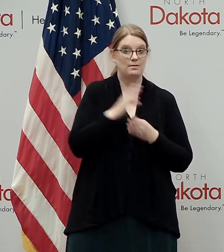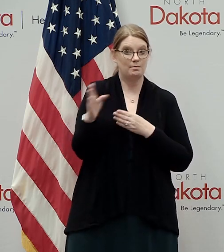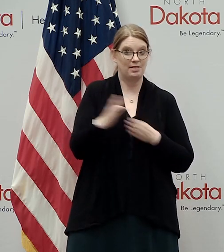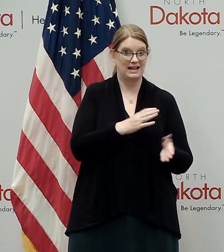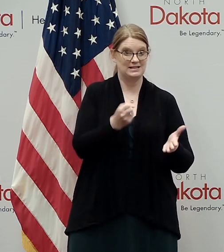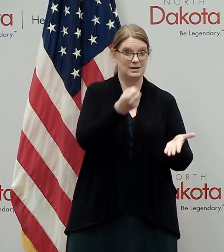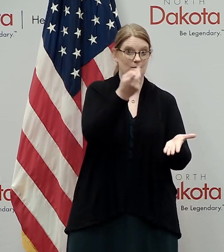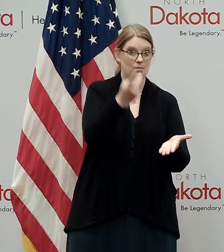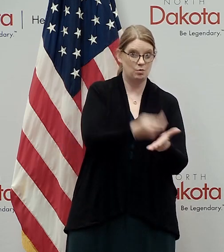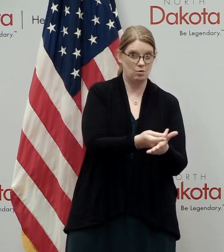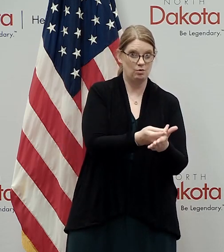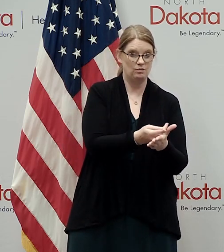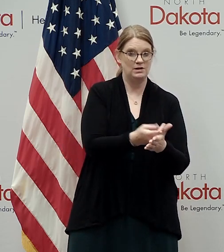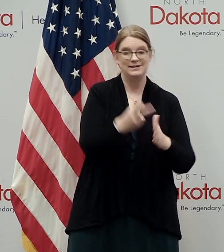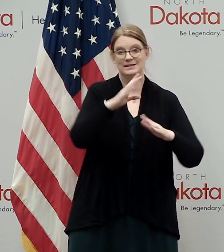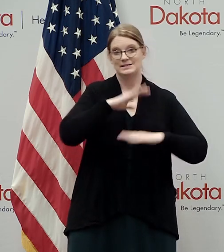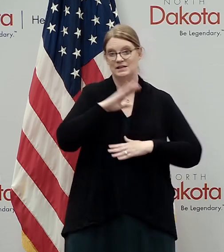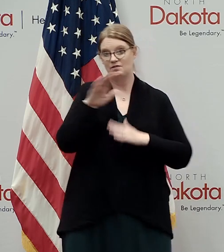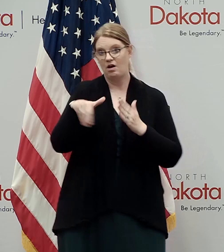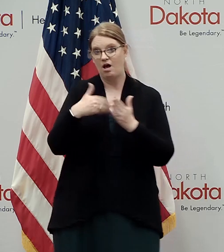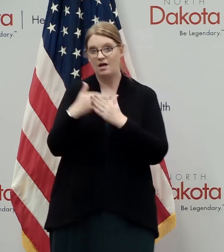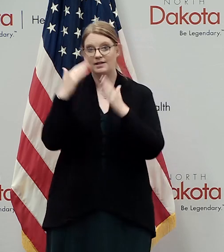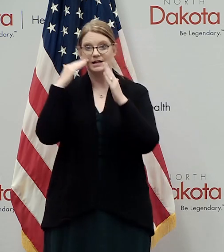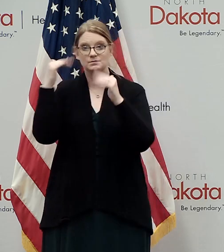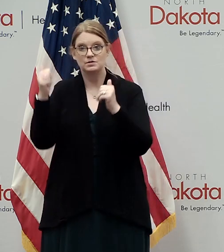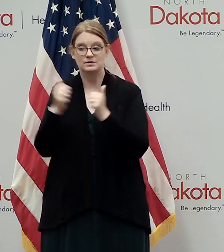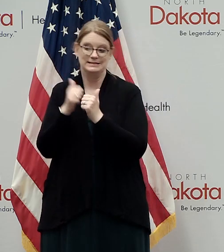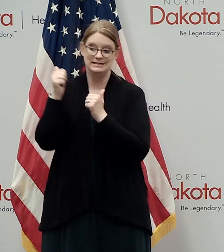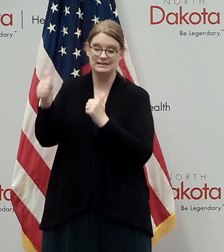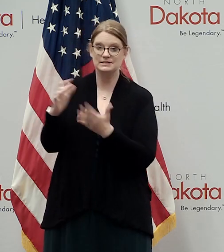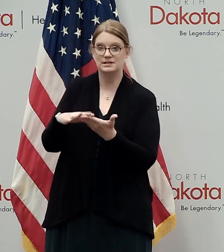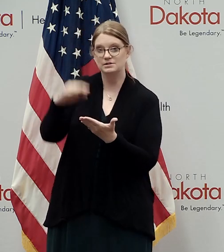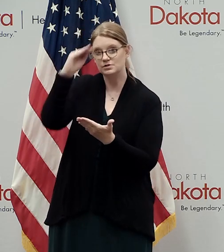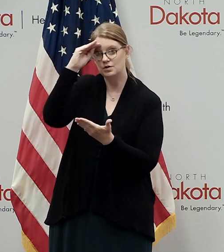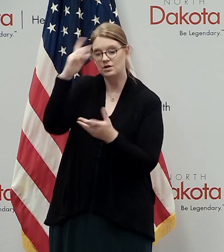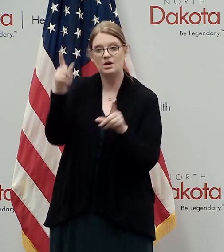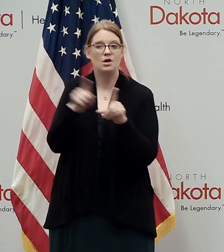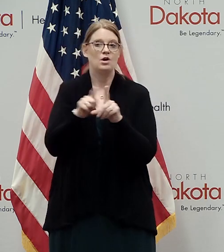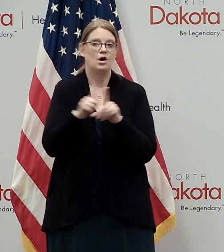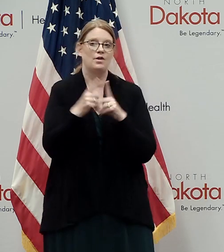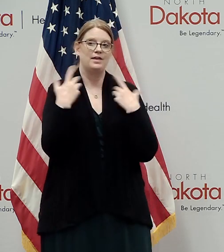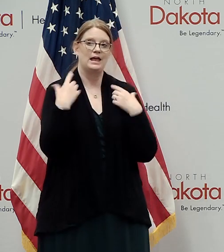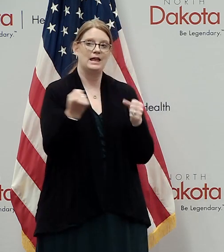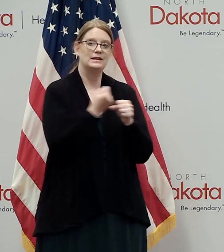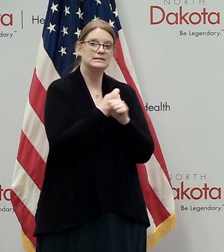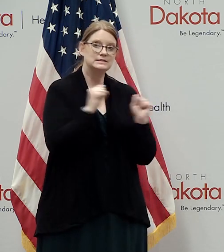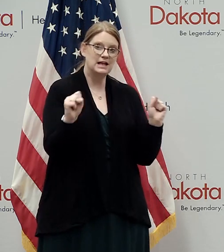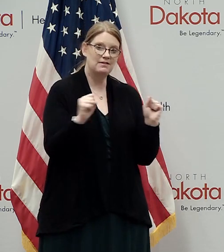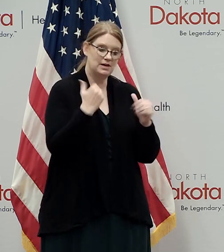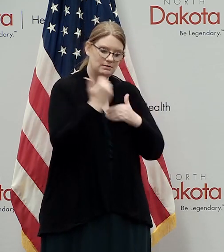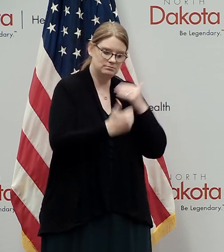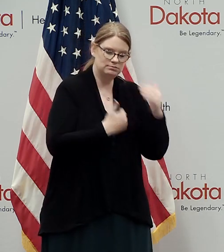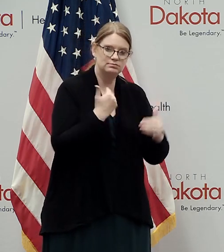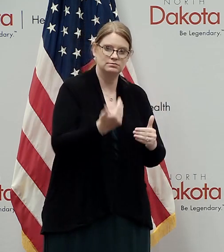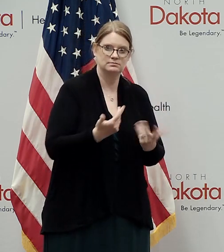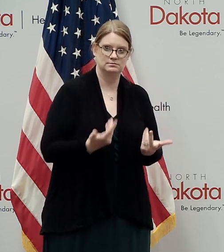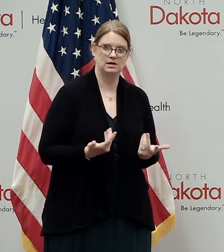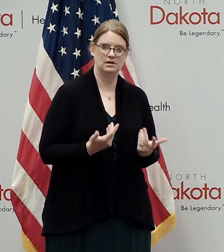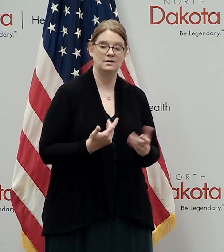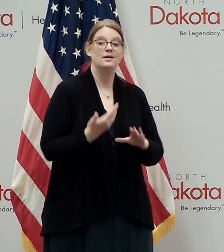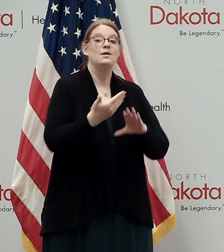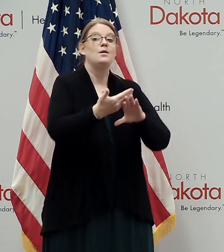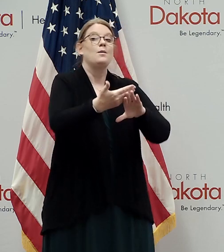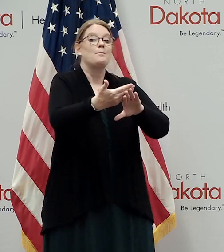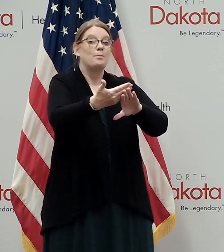meeting all expectations for both distance learning and health and safety protocols and procedures prior to